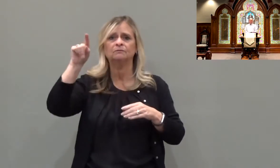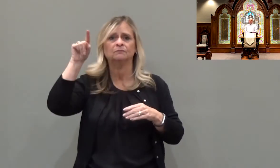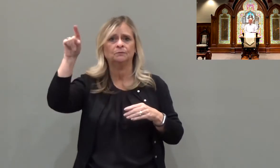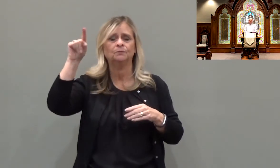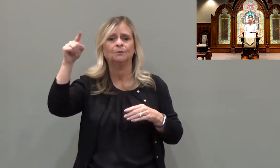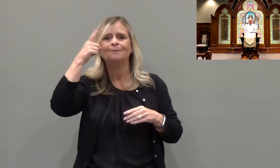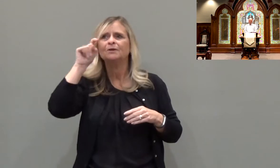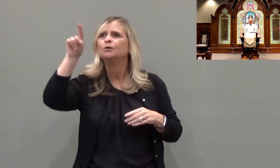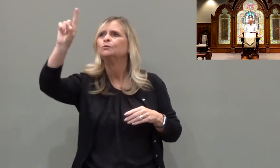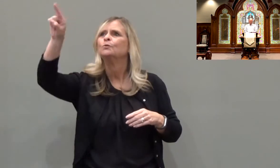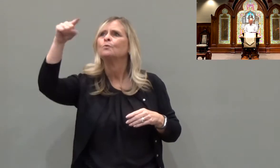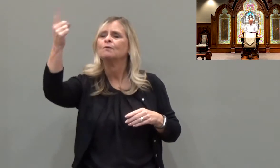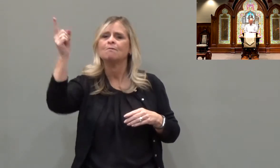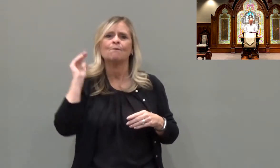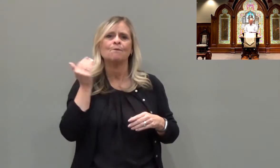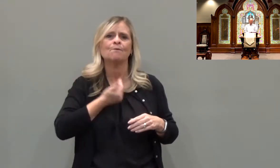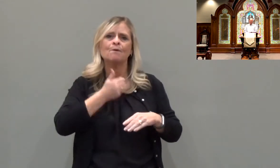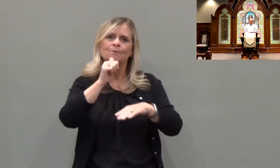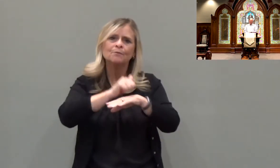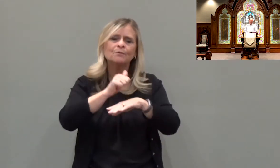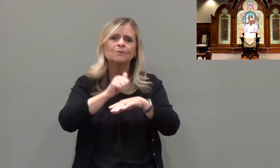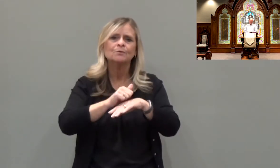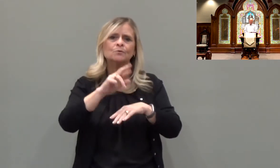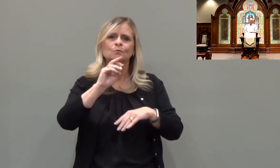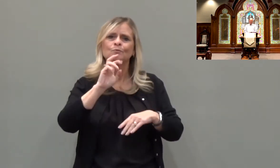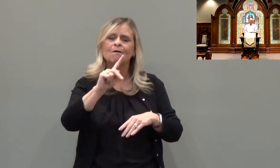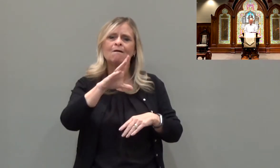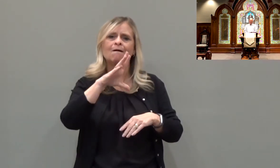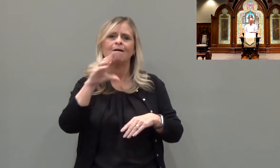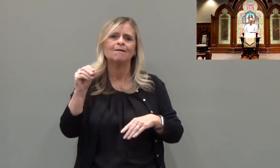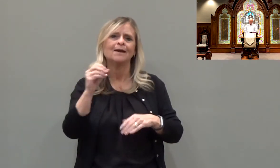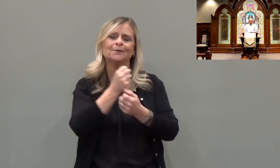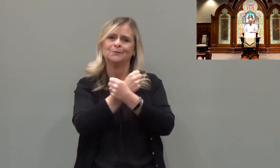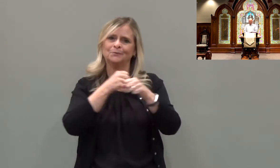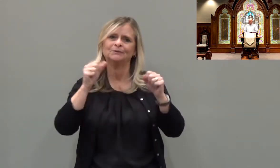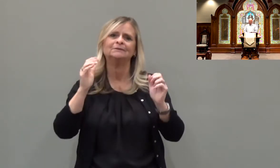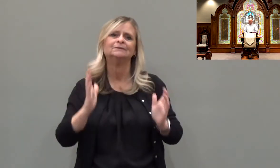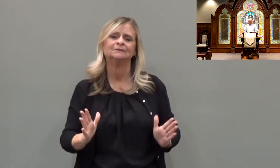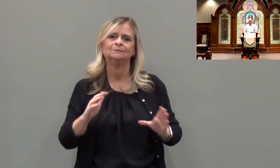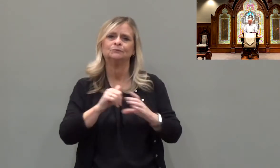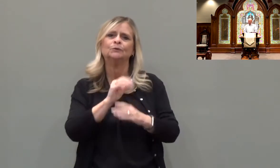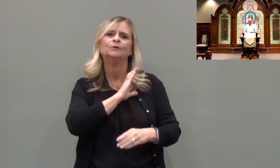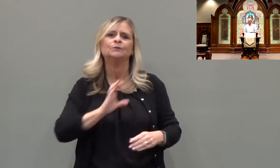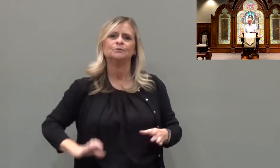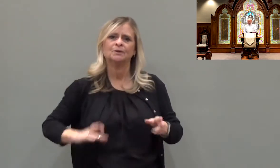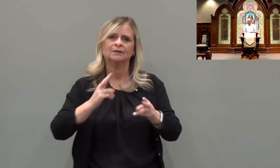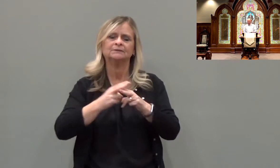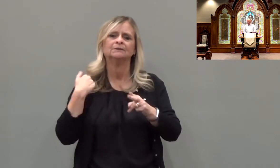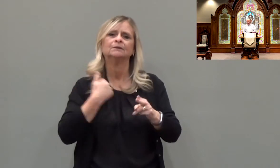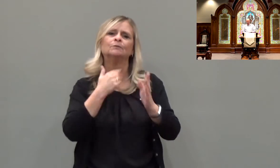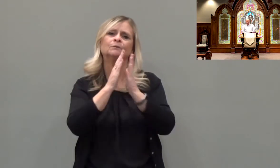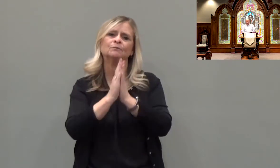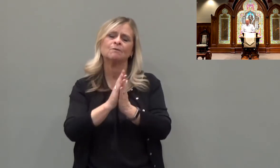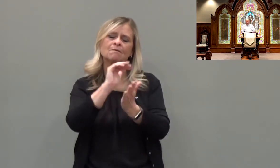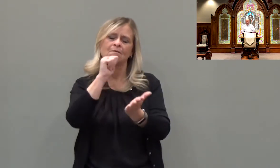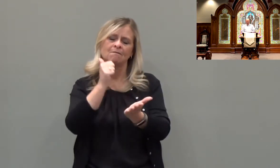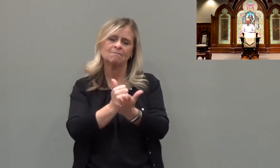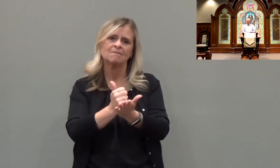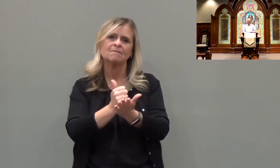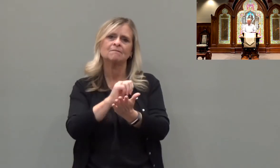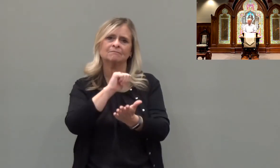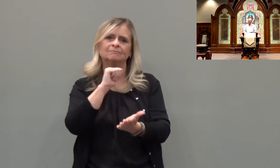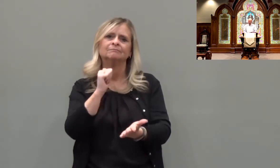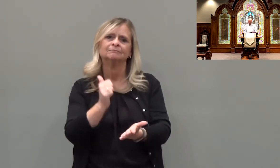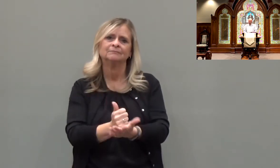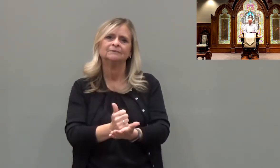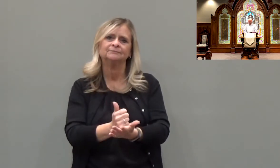alone are our rock and our mighty Redeemer. In Christ's name we pray. Amen and